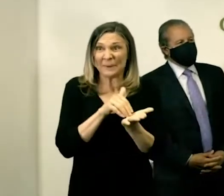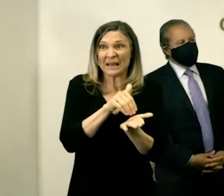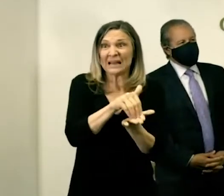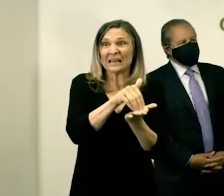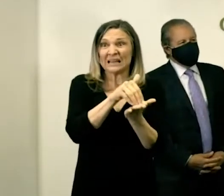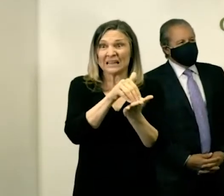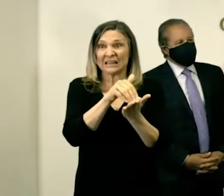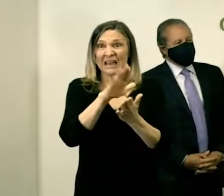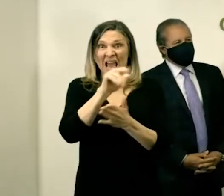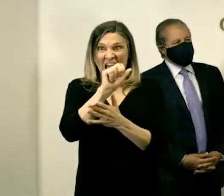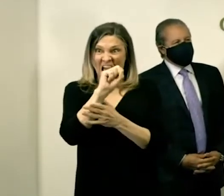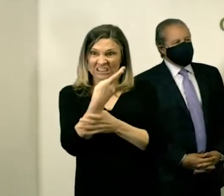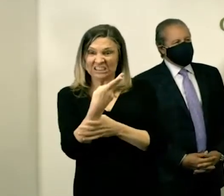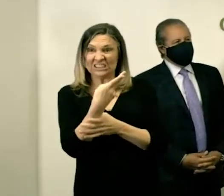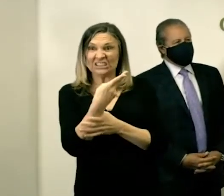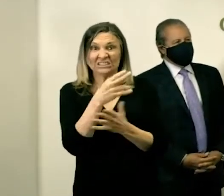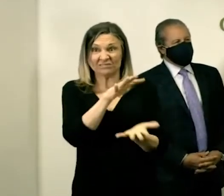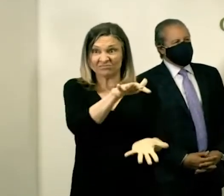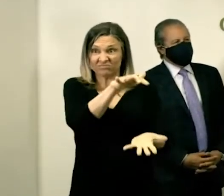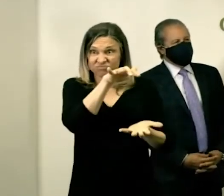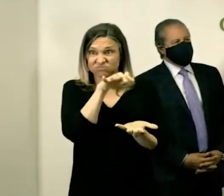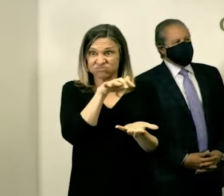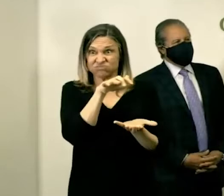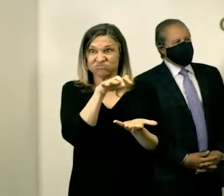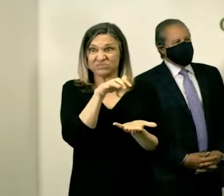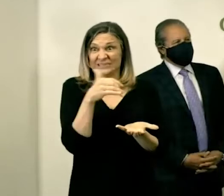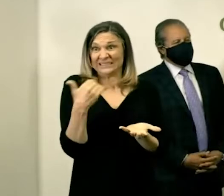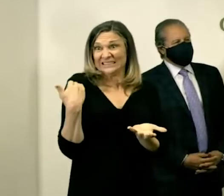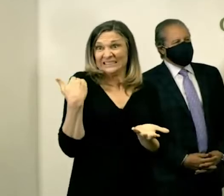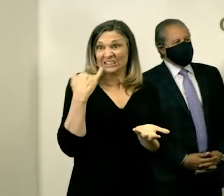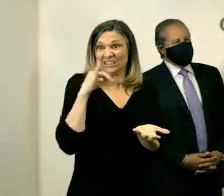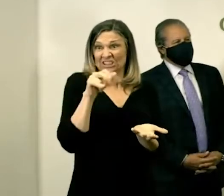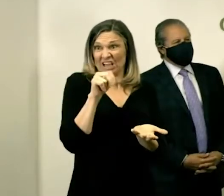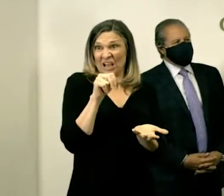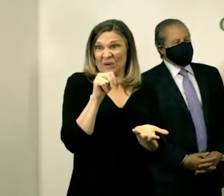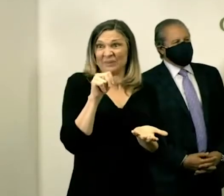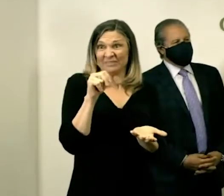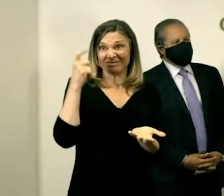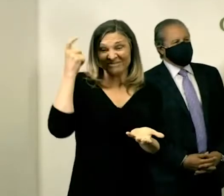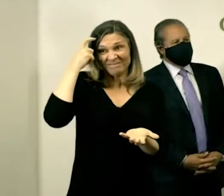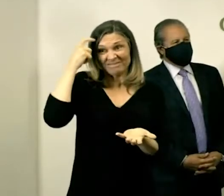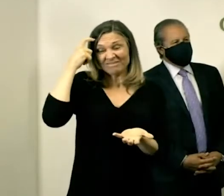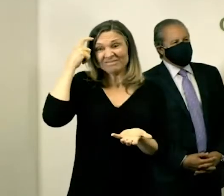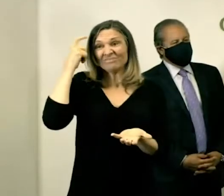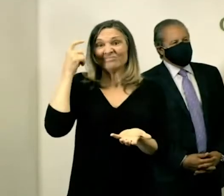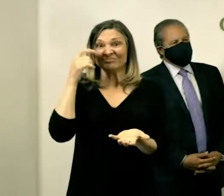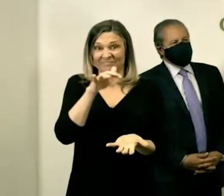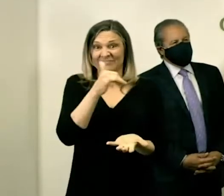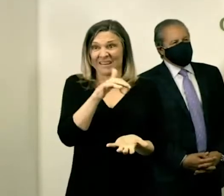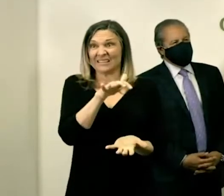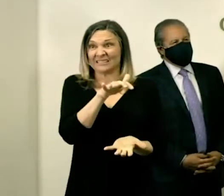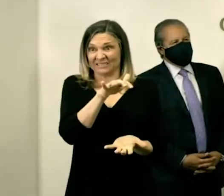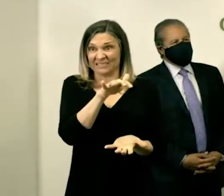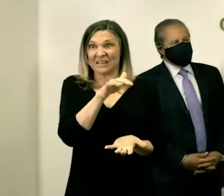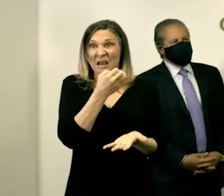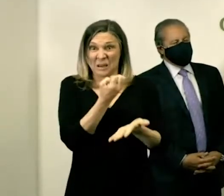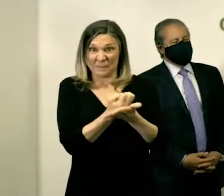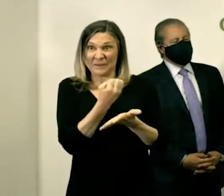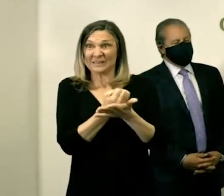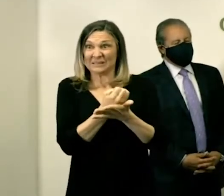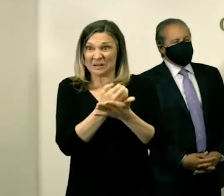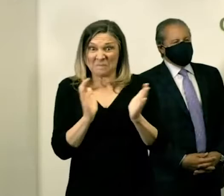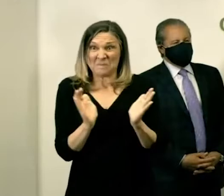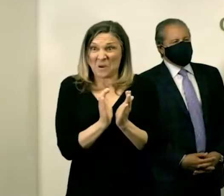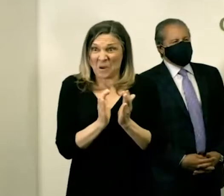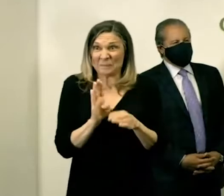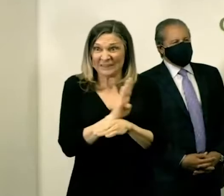than we anticipated in January, we are mindful that that economic reality for small businesses looks very